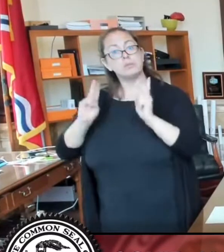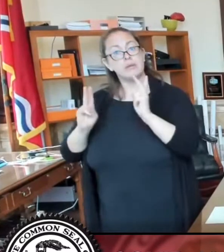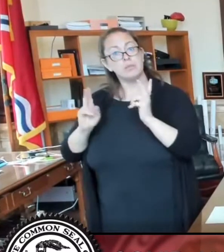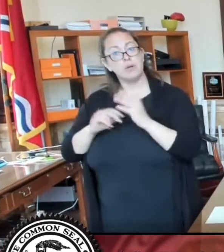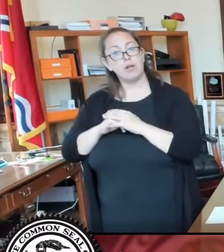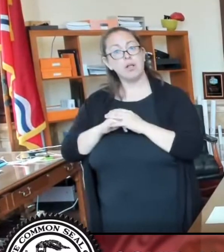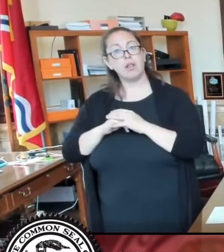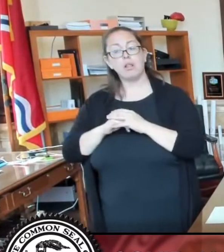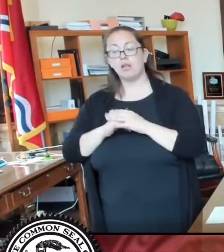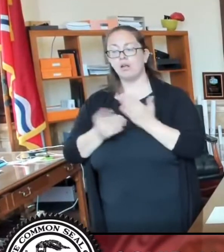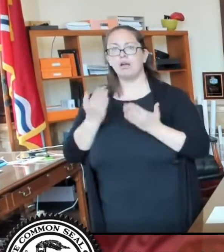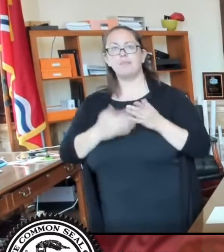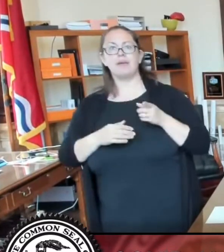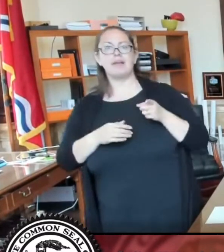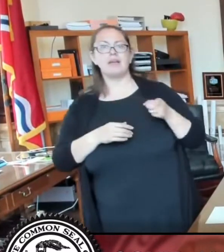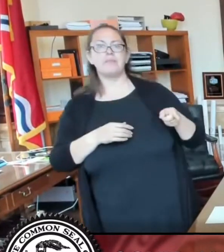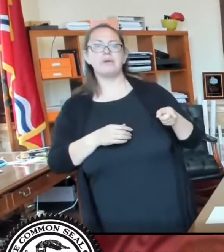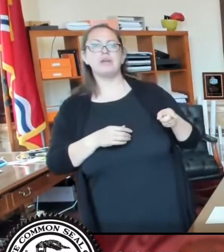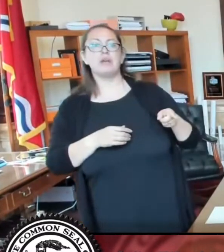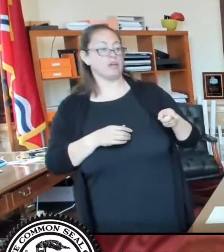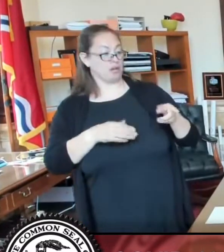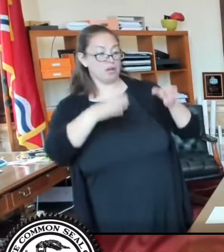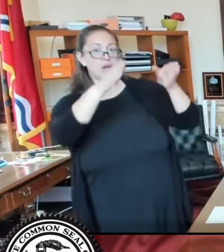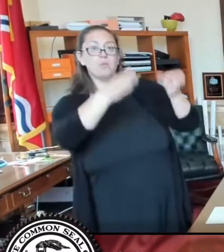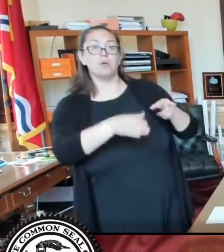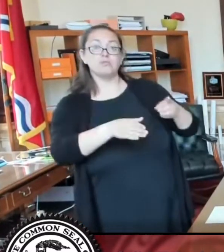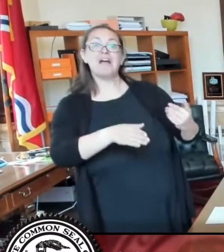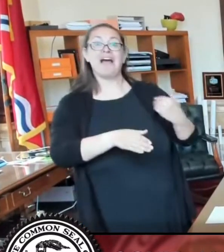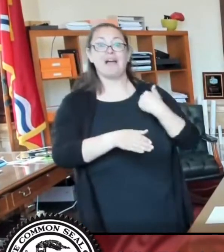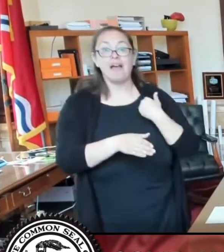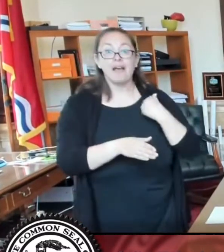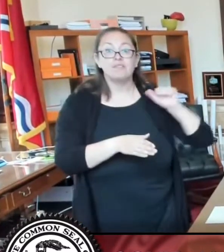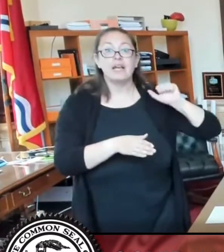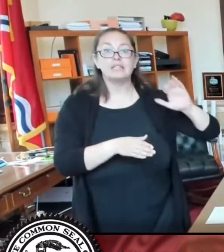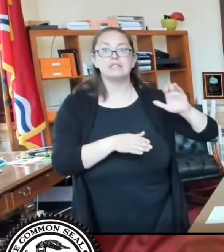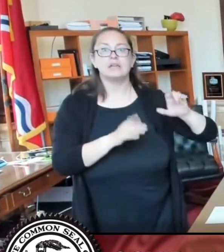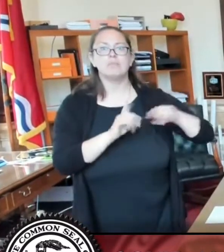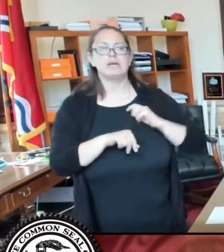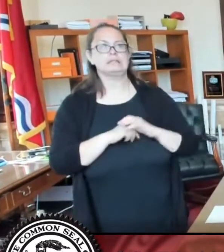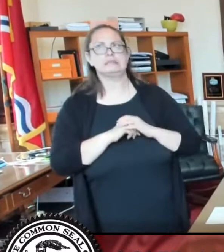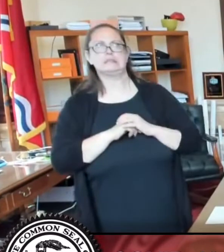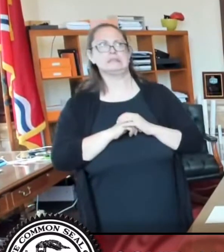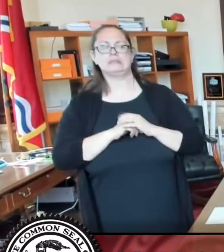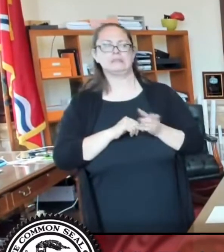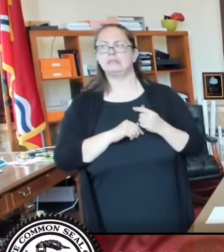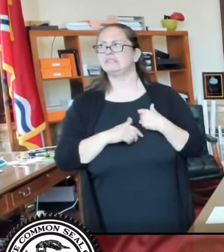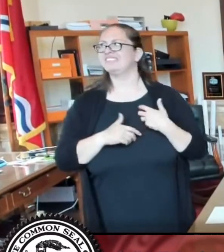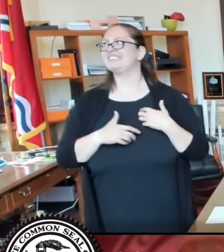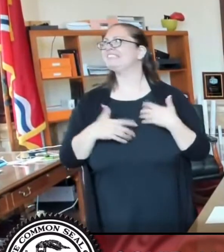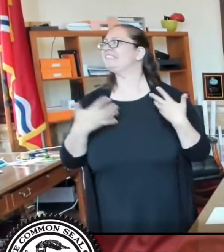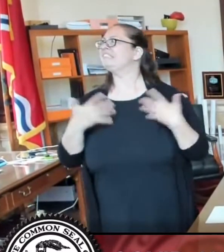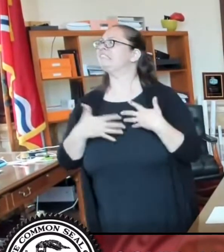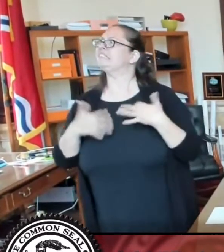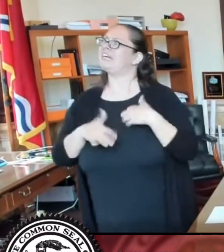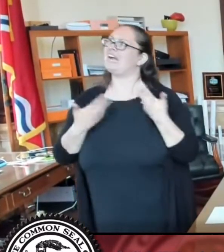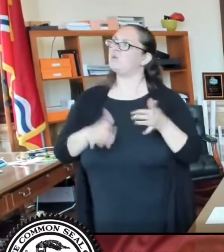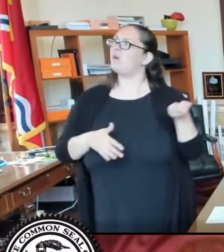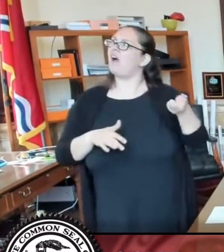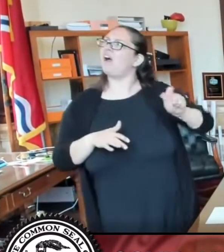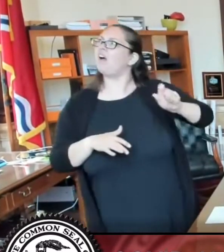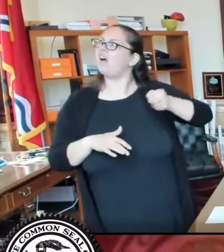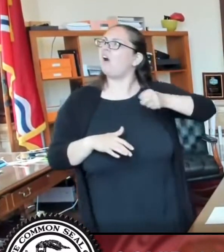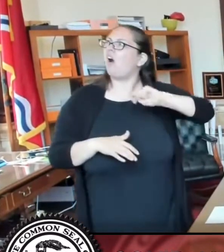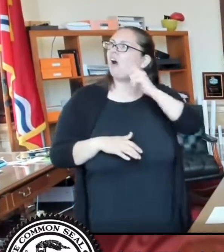who might not be turning their air conditioning on if they have air conditioning because they don't want to incur that utility bill. We all know